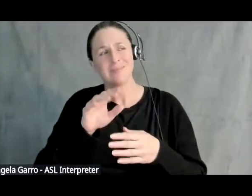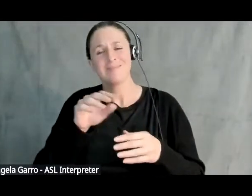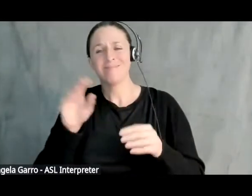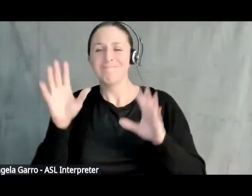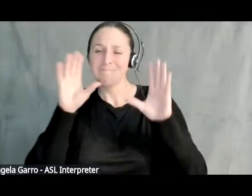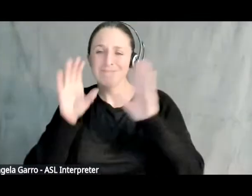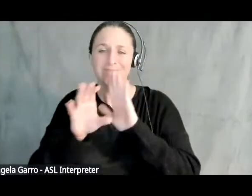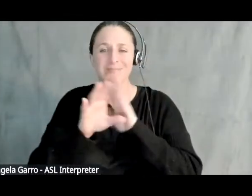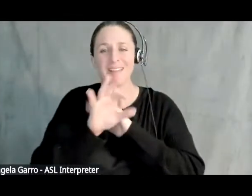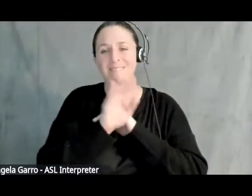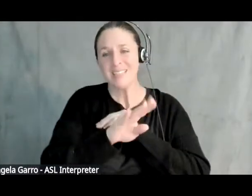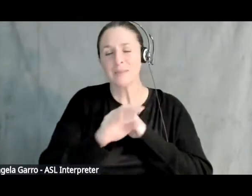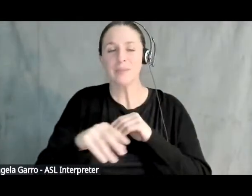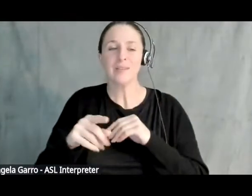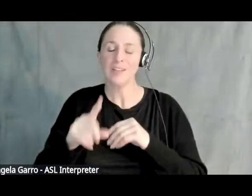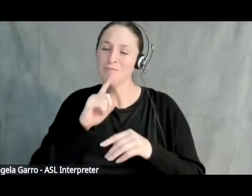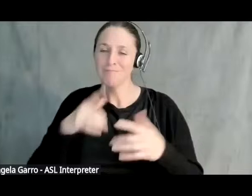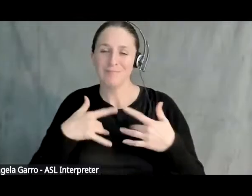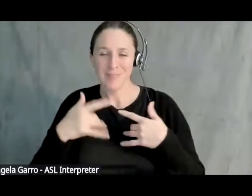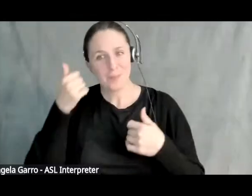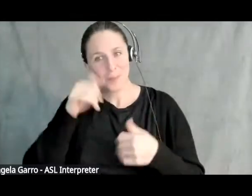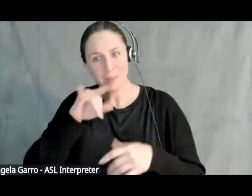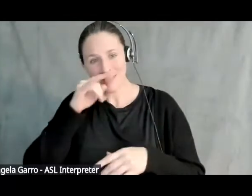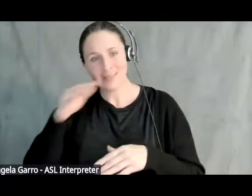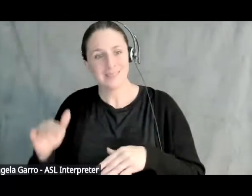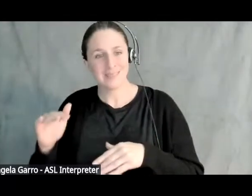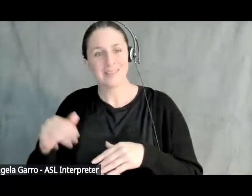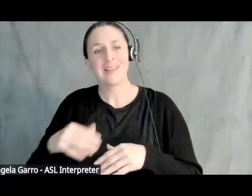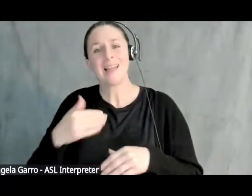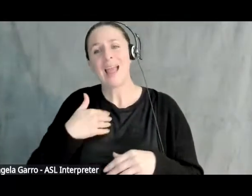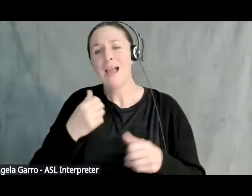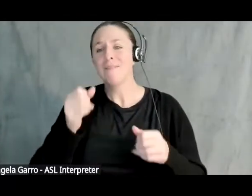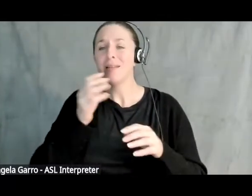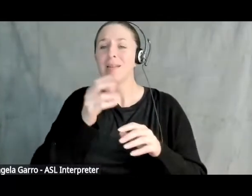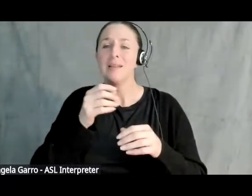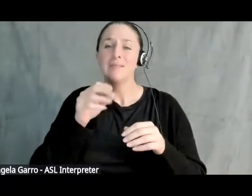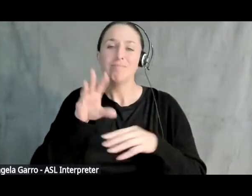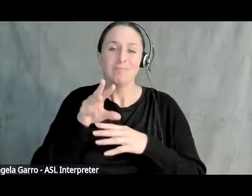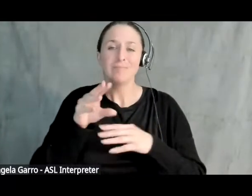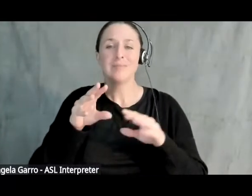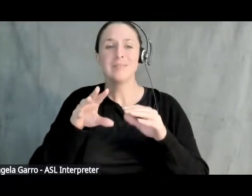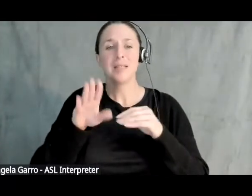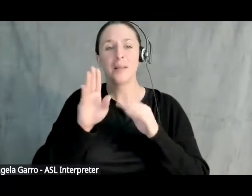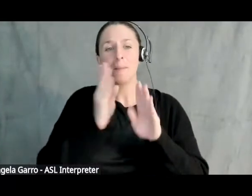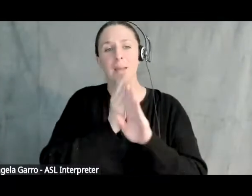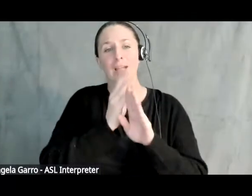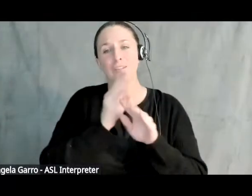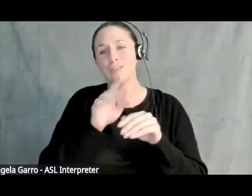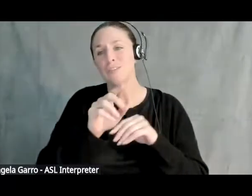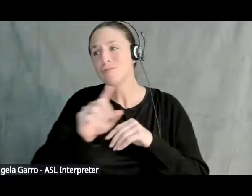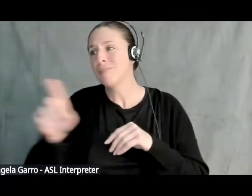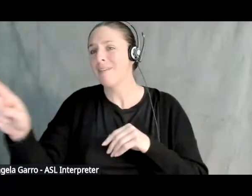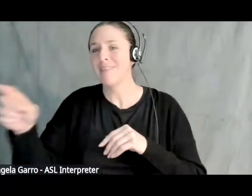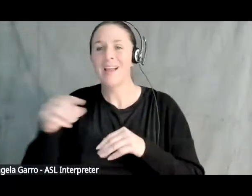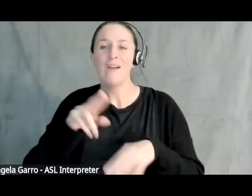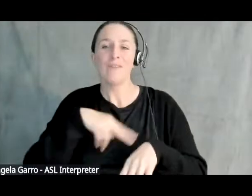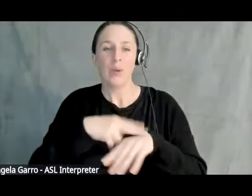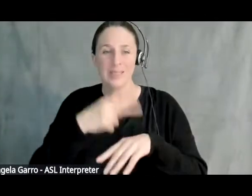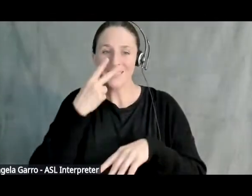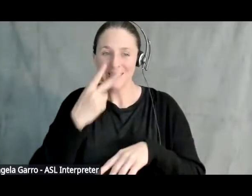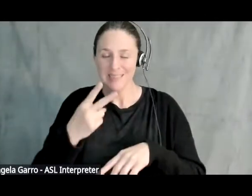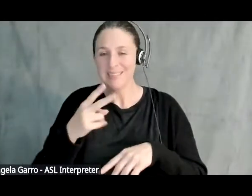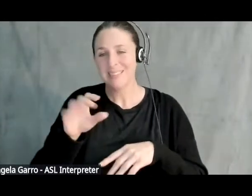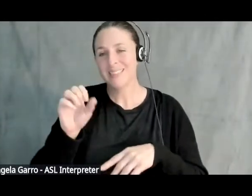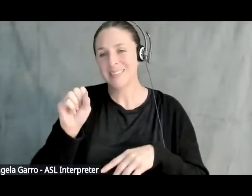exciting. And they have a video of the bus driving away. And of course, I see San Mateo Union High School District on the bus. And I know that's, again, our amazing